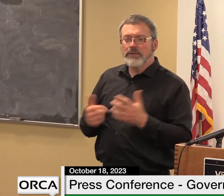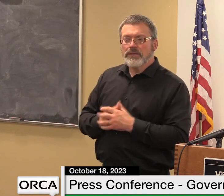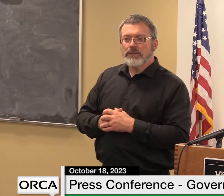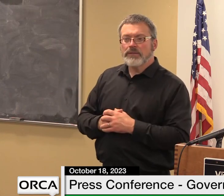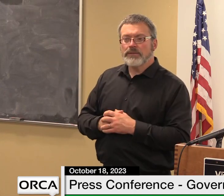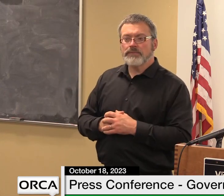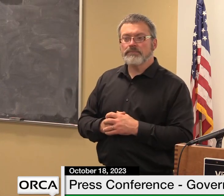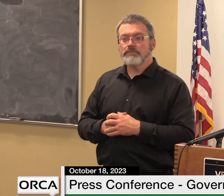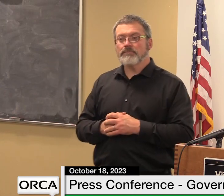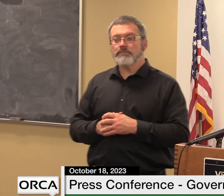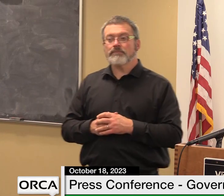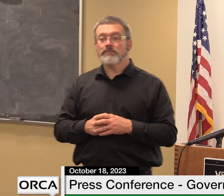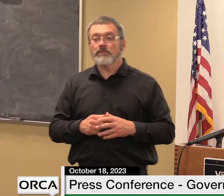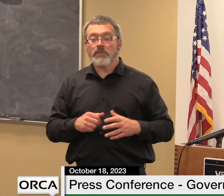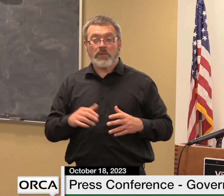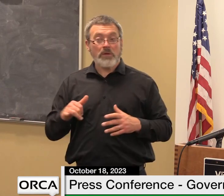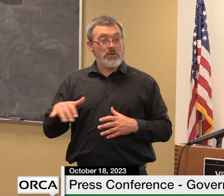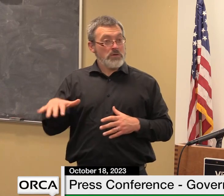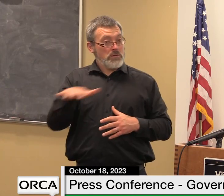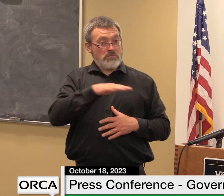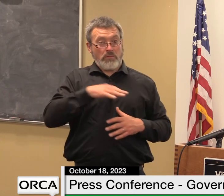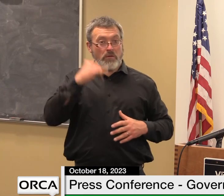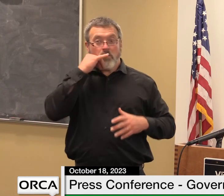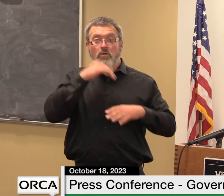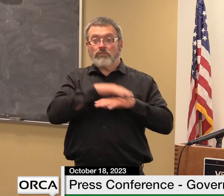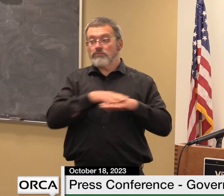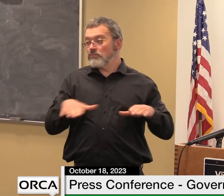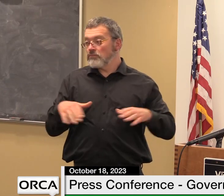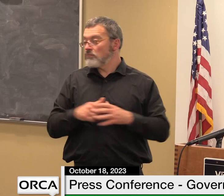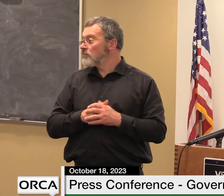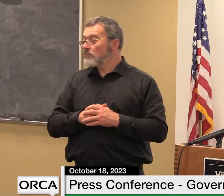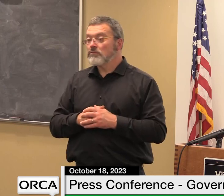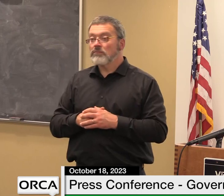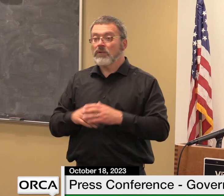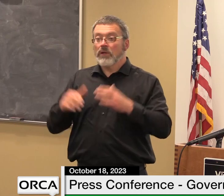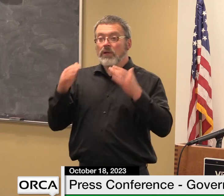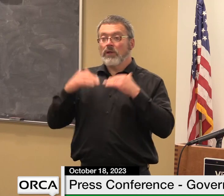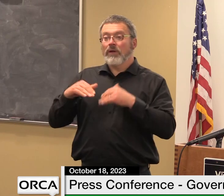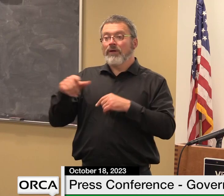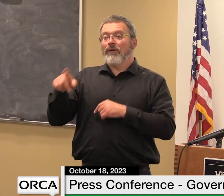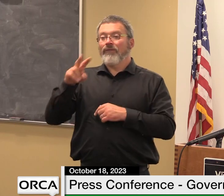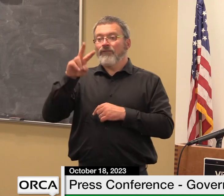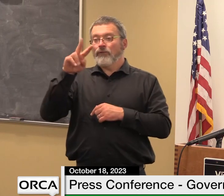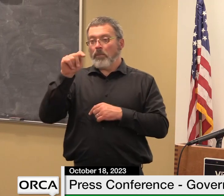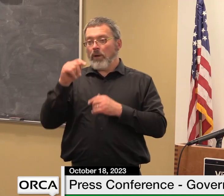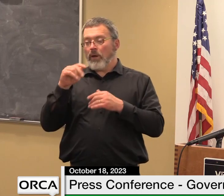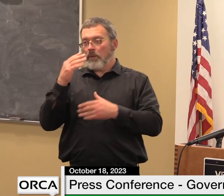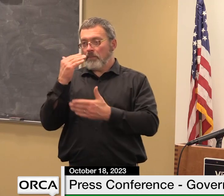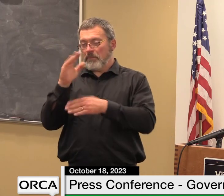Those are all my questions. Thank you. Thank you. Tim McQuiston, Vermont Business Magazine.